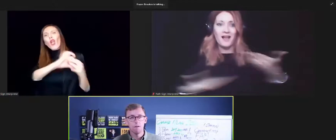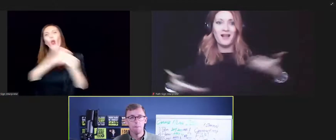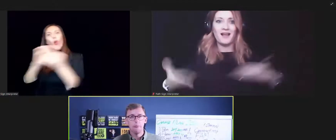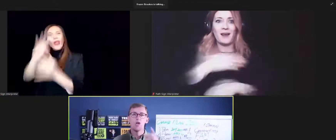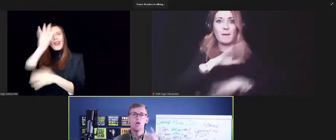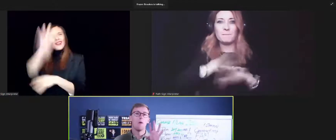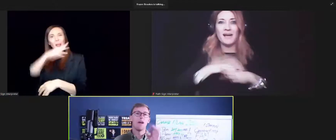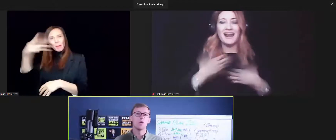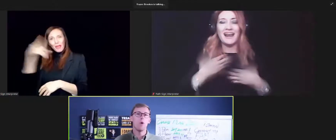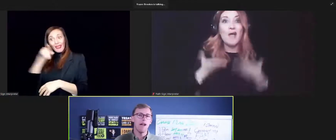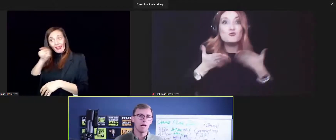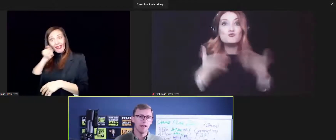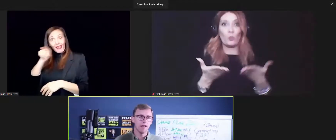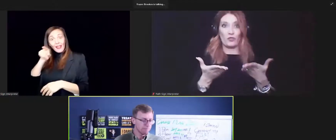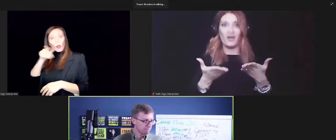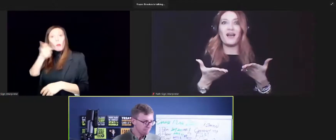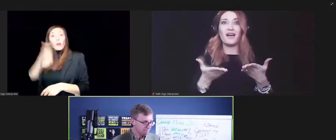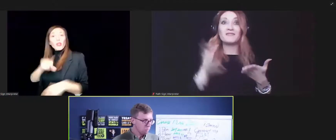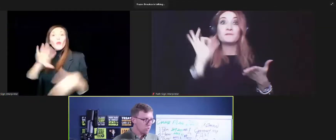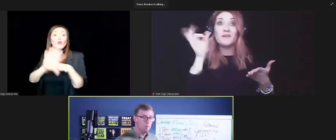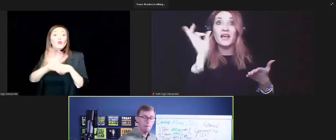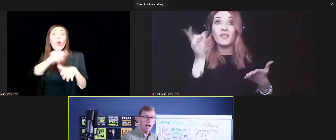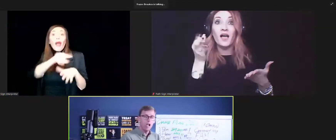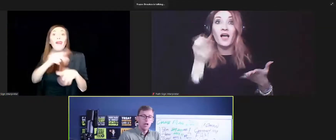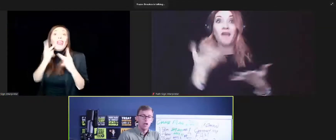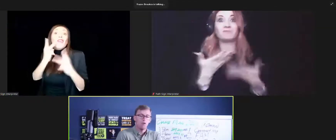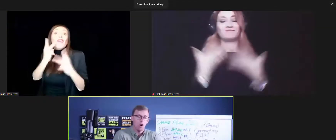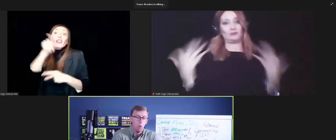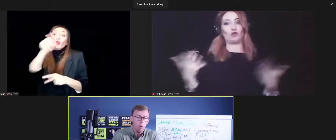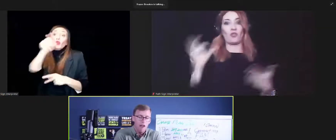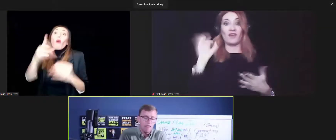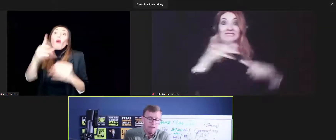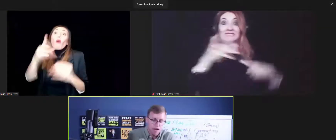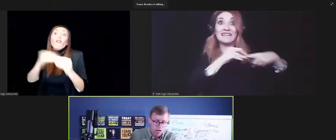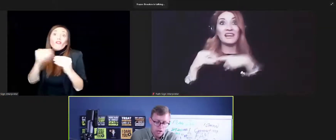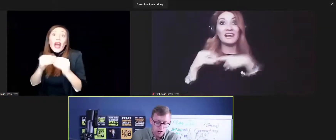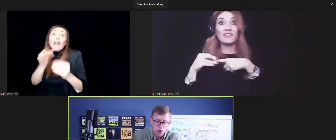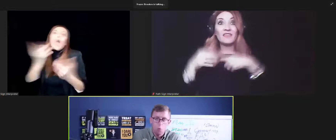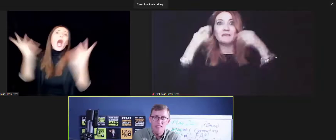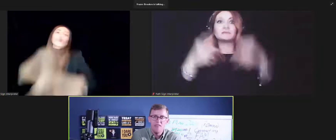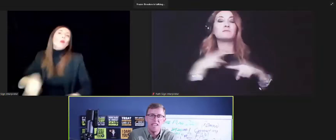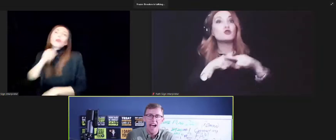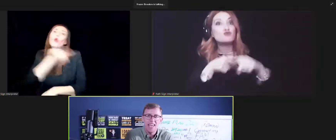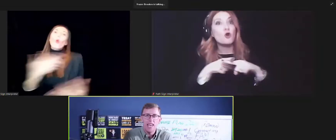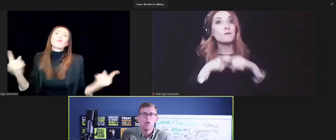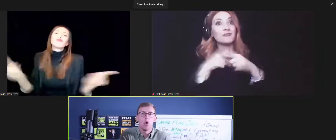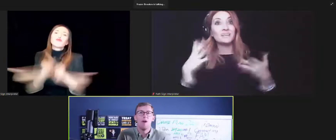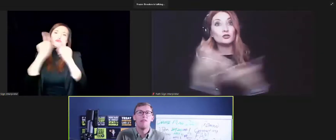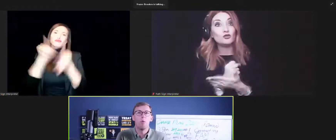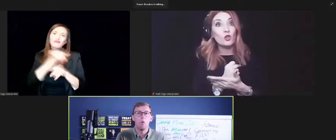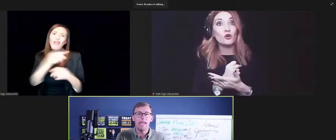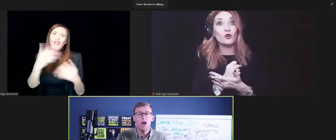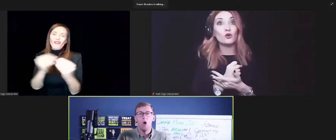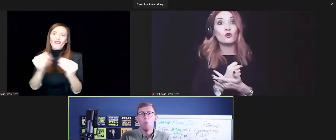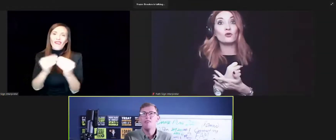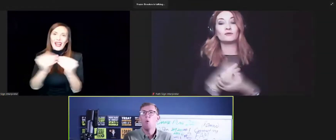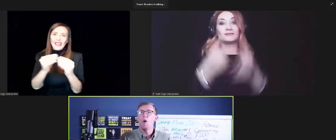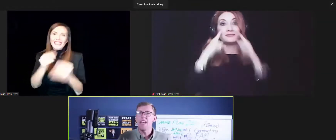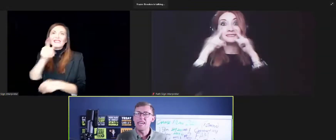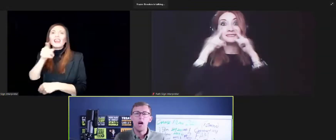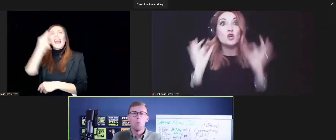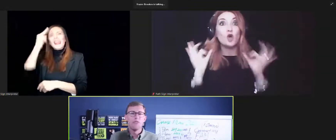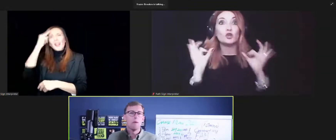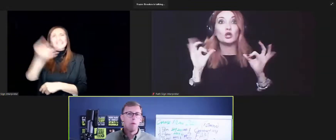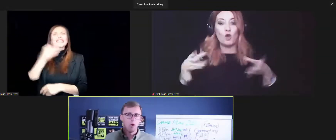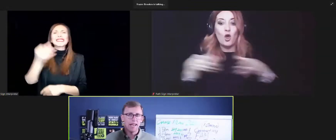does. So here's what I recommend. Remember, you've got to win you've got to win the day to win the week. Win the